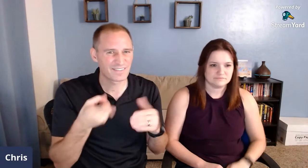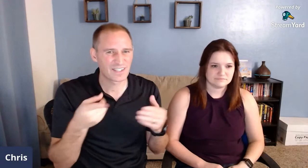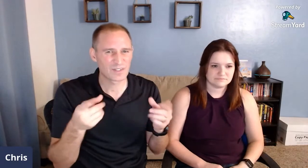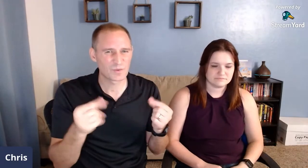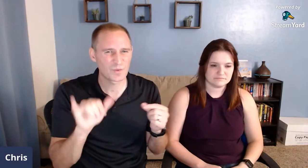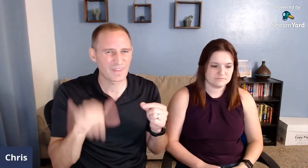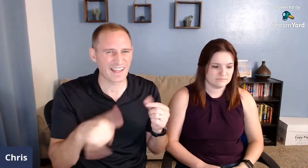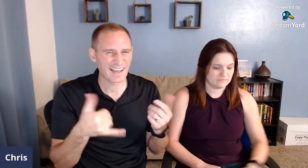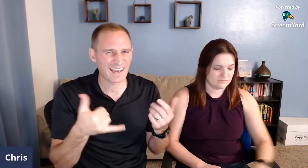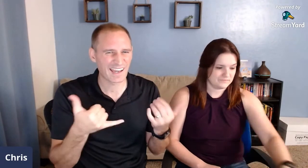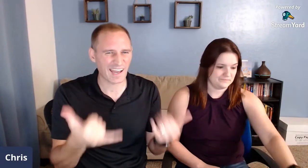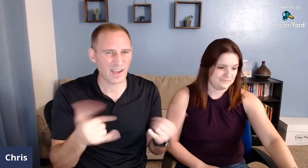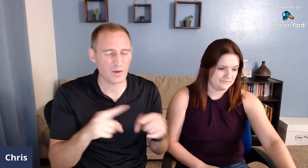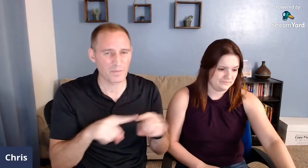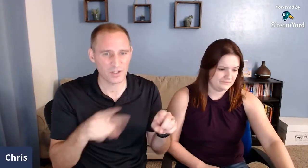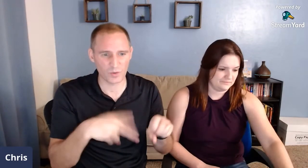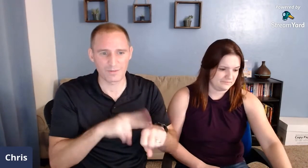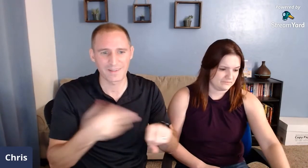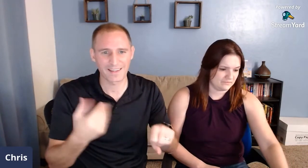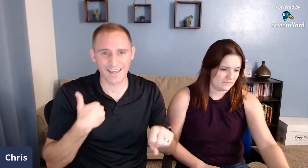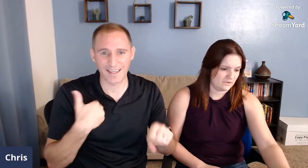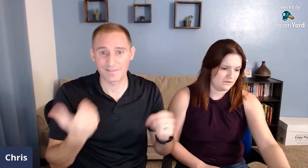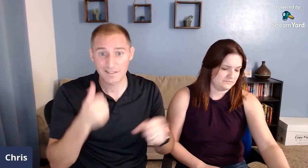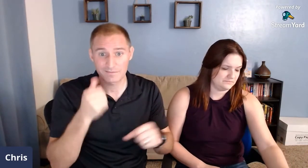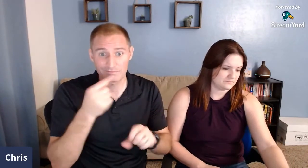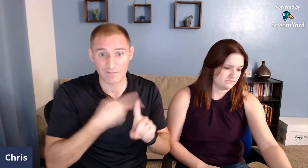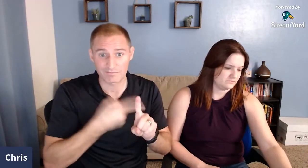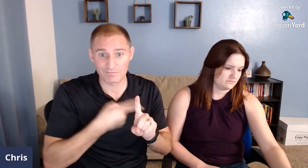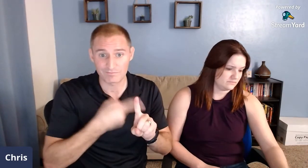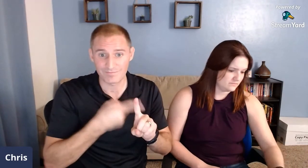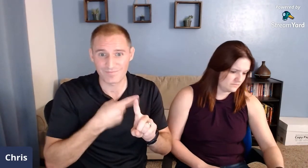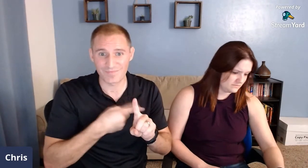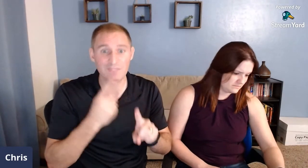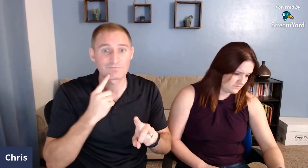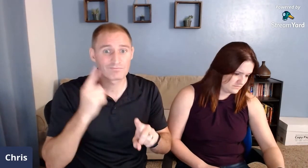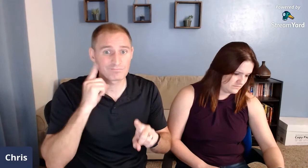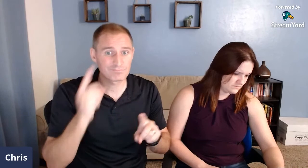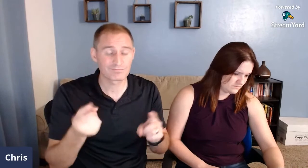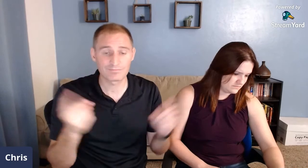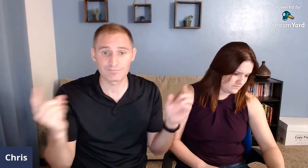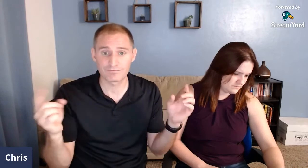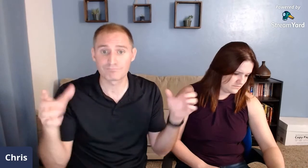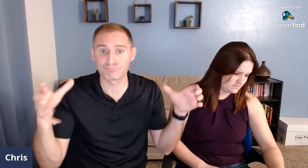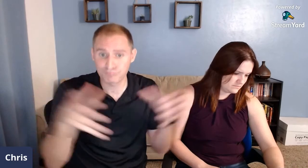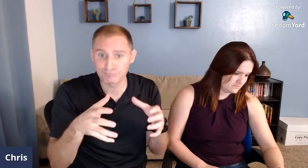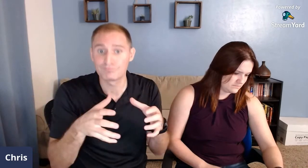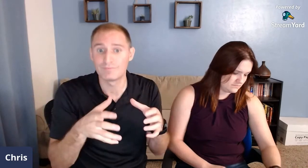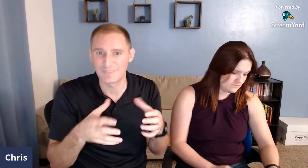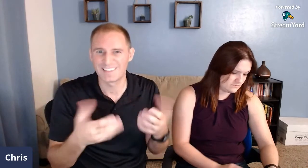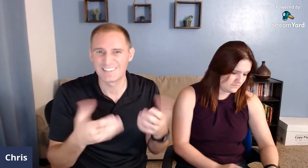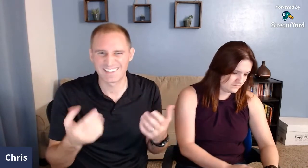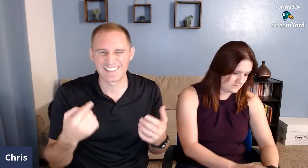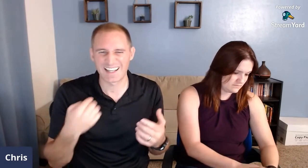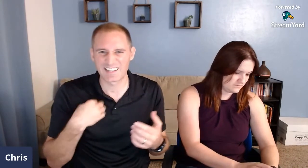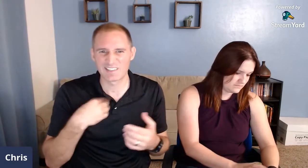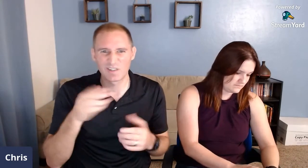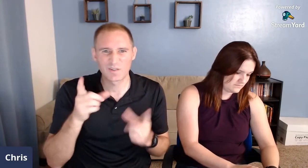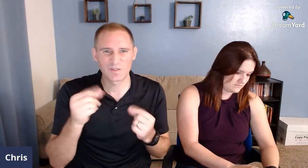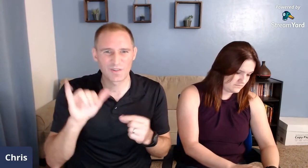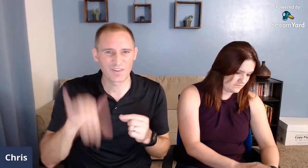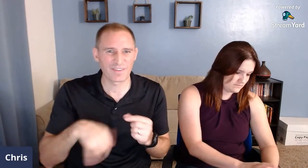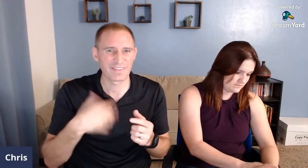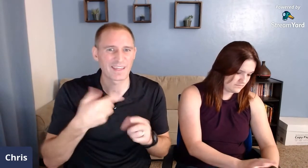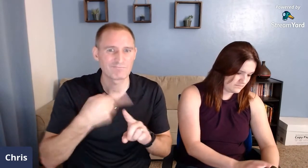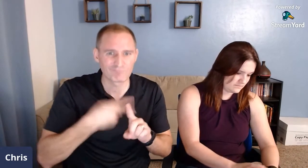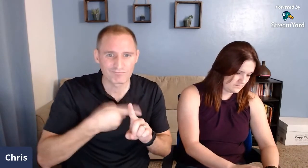COVID, but they usually have them once a month where a whole bunch of deaf people meet and can hang out. I used to meet with them once a